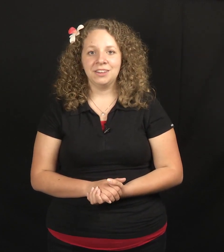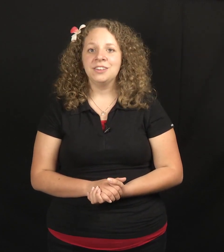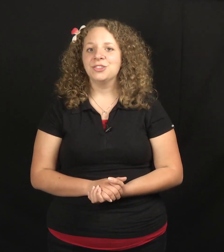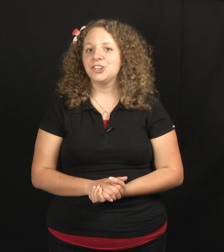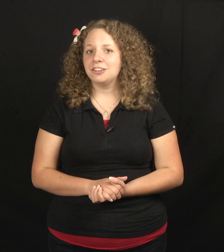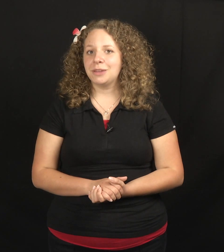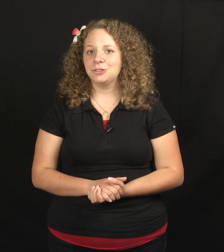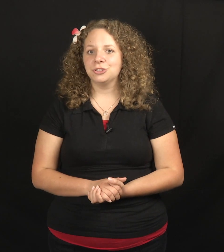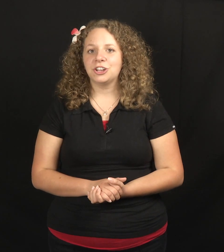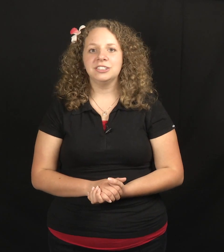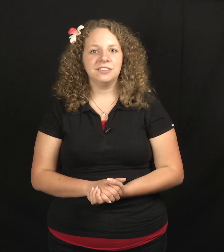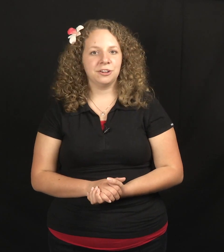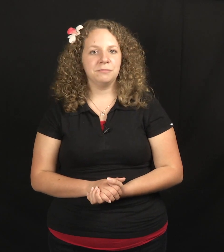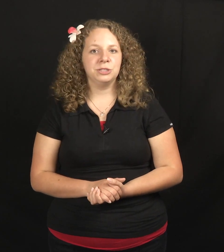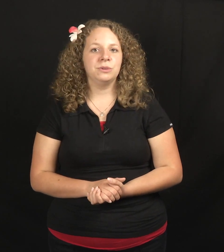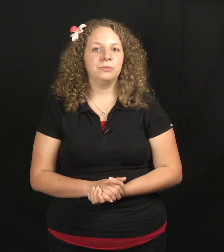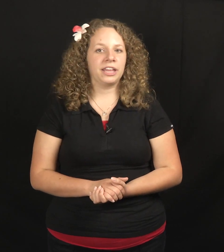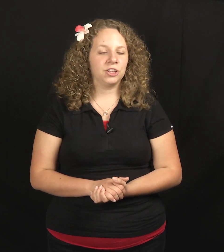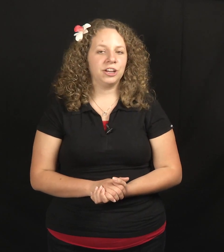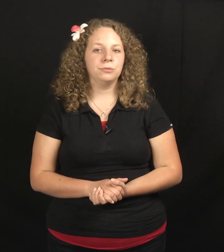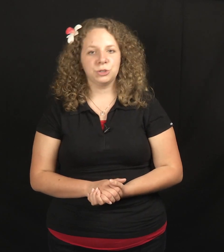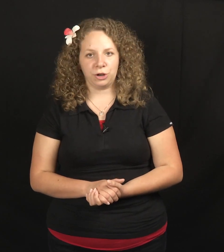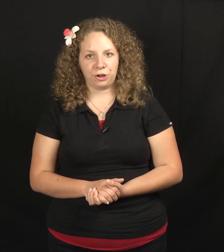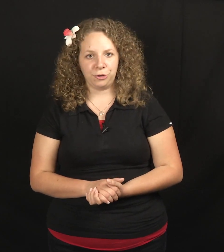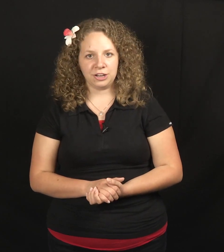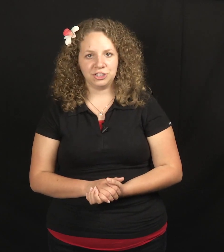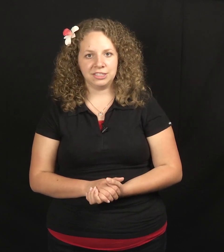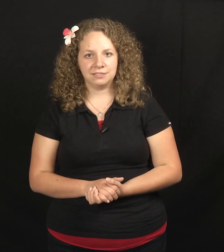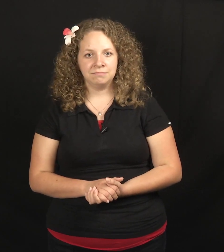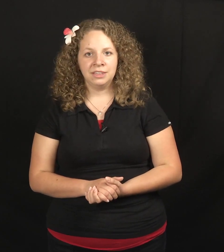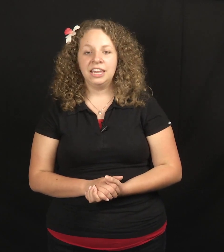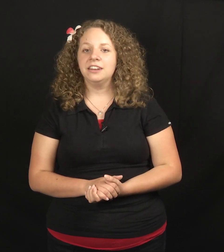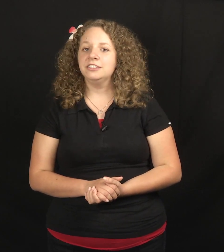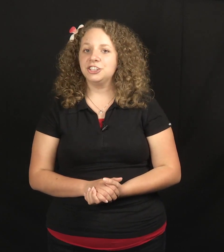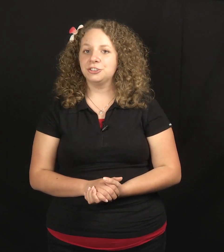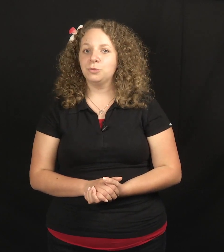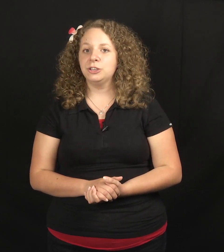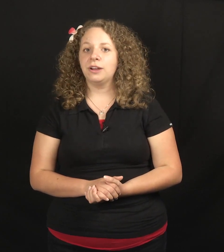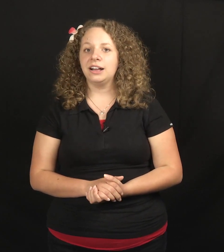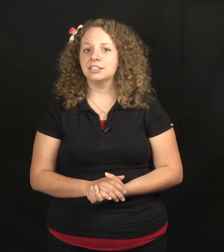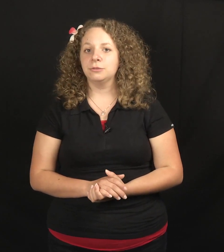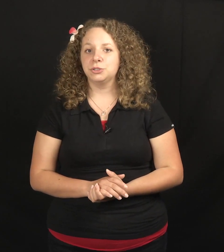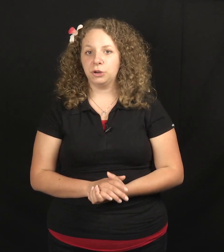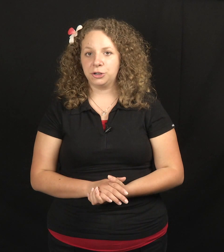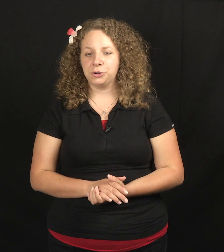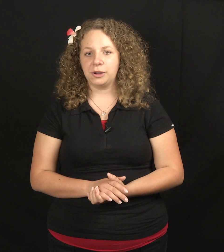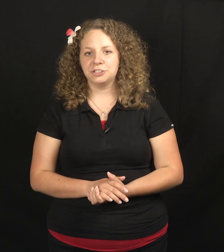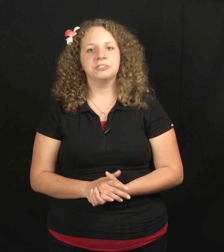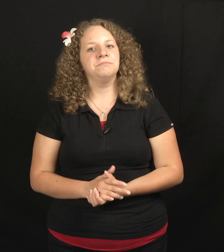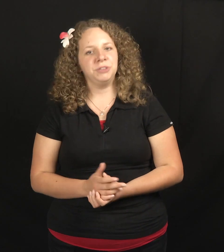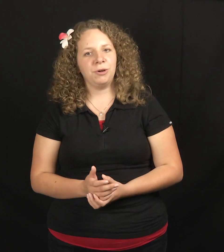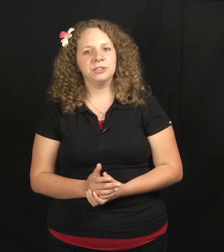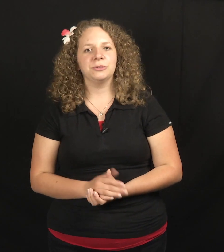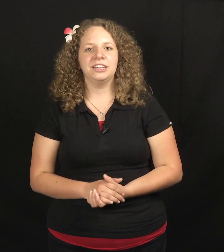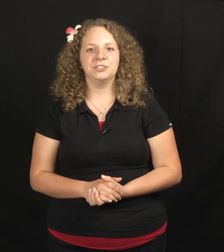The non-manuals are different between regular and rhetorical questions. In addition, when you are asking a rhetorical question, you also answer